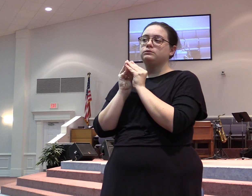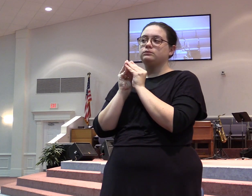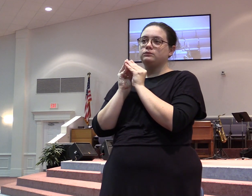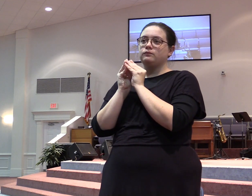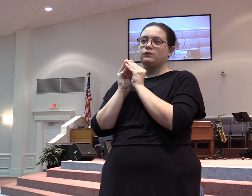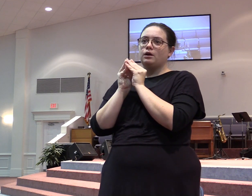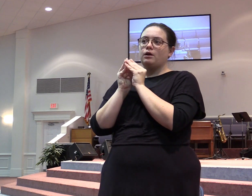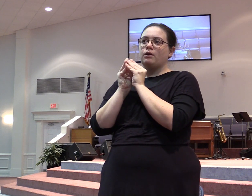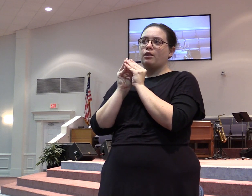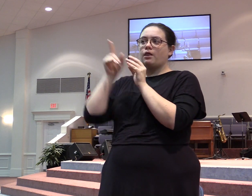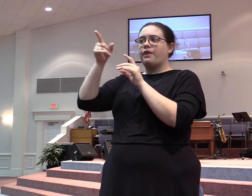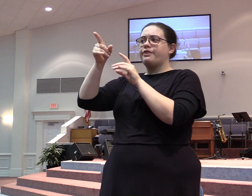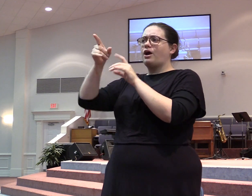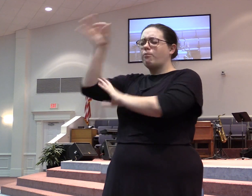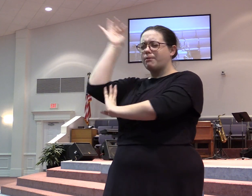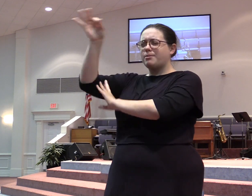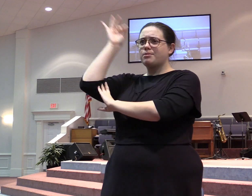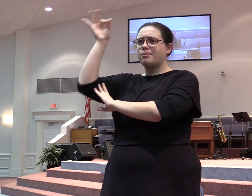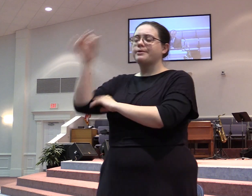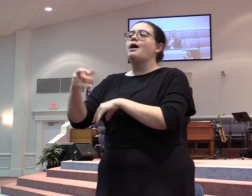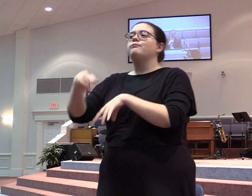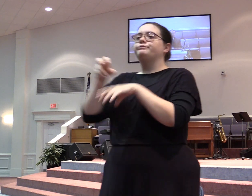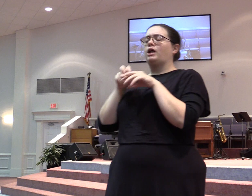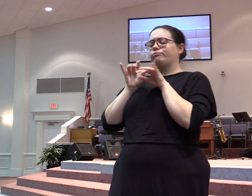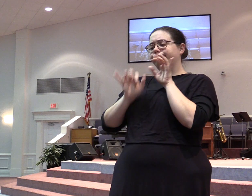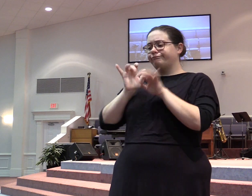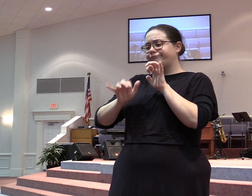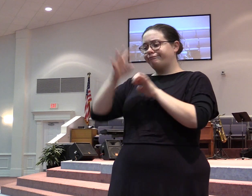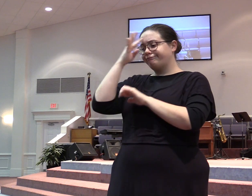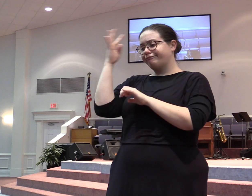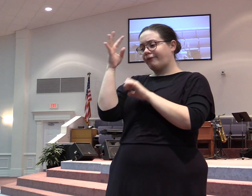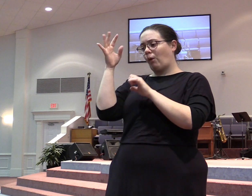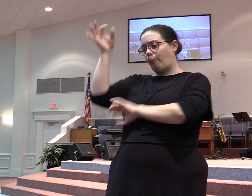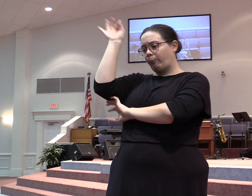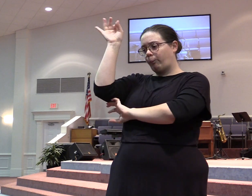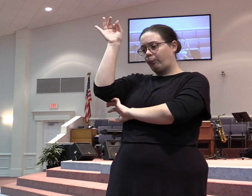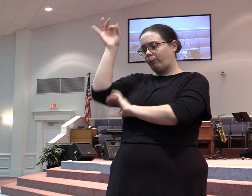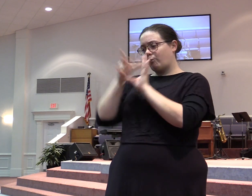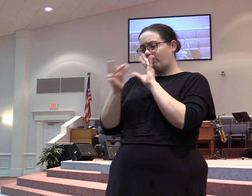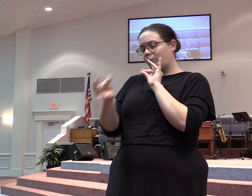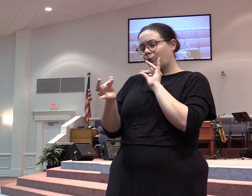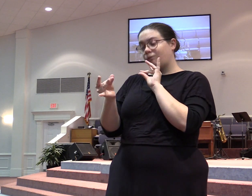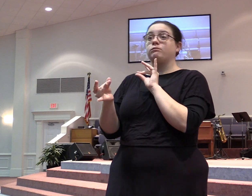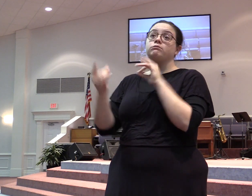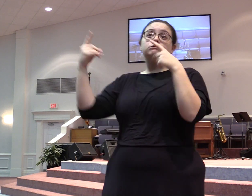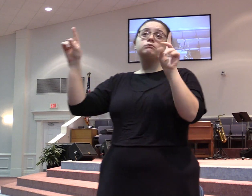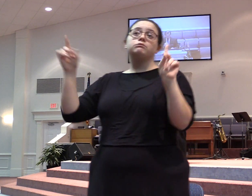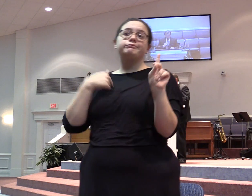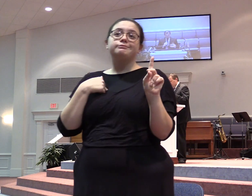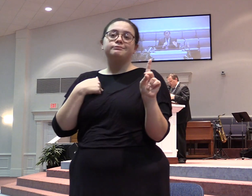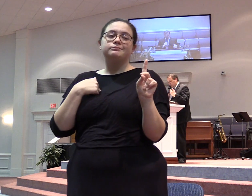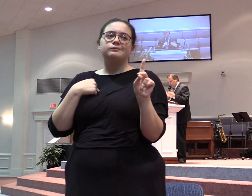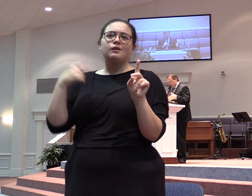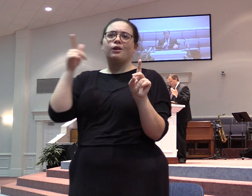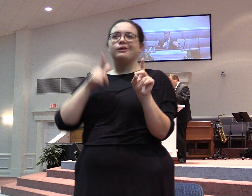there shaping the movement, I was back with my computer shaping a sermon. And it seemed to work well. And the Lord's